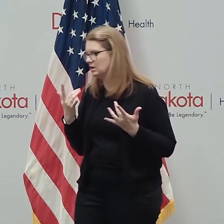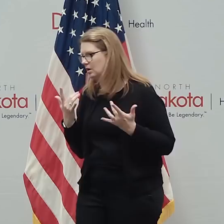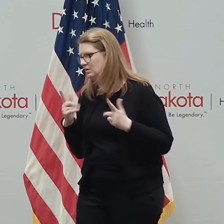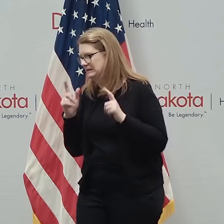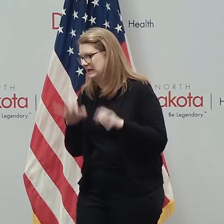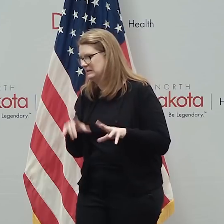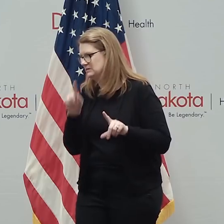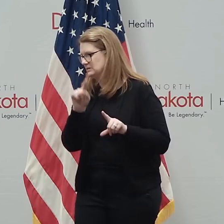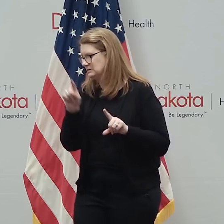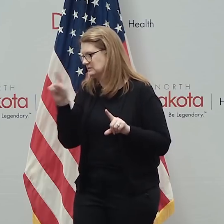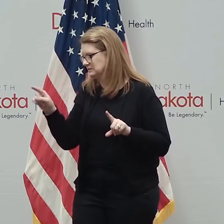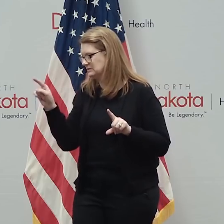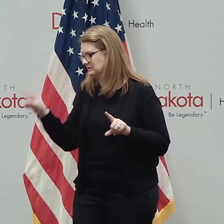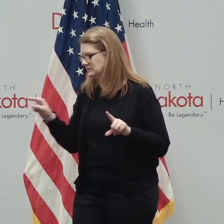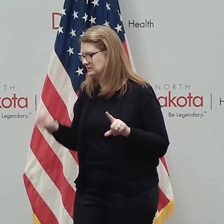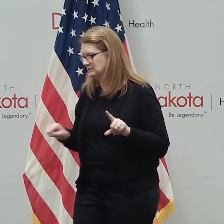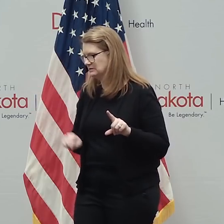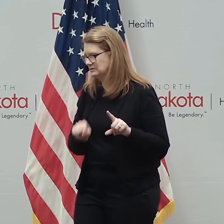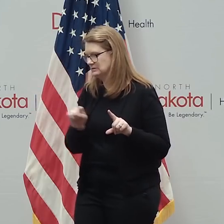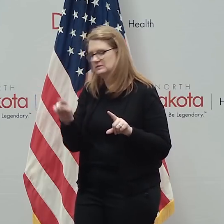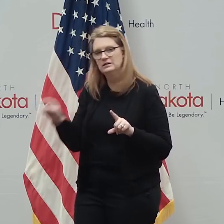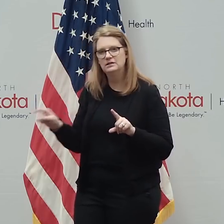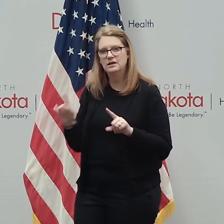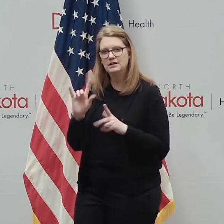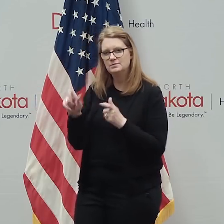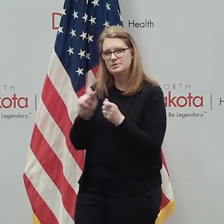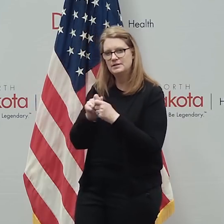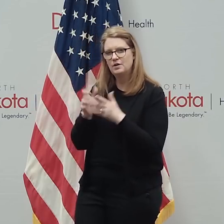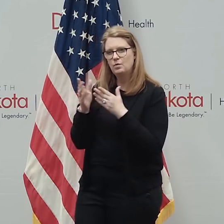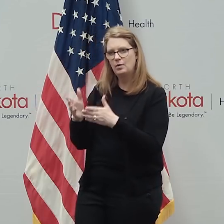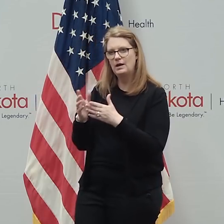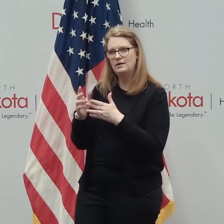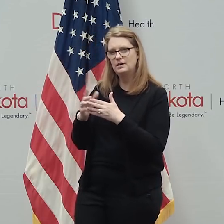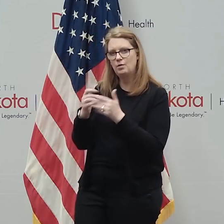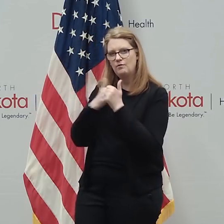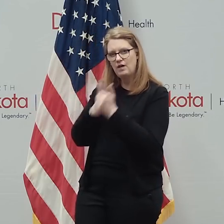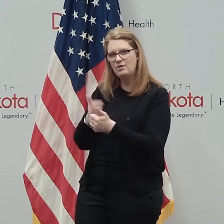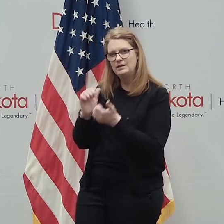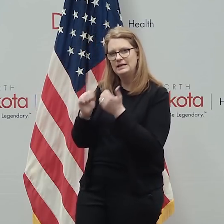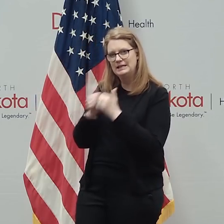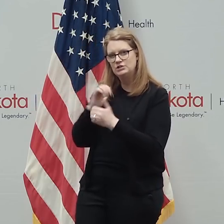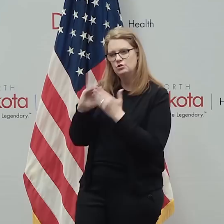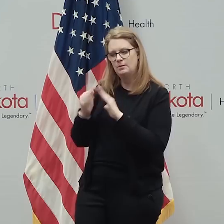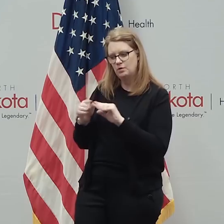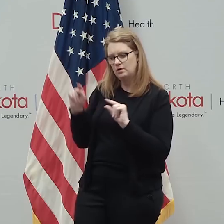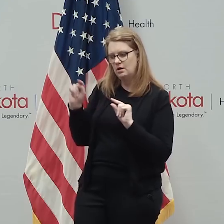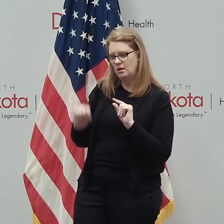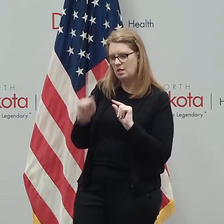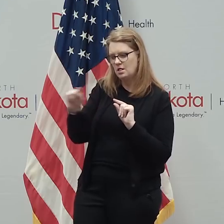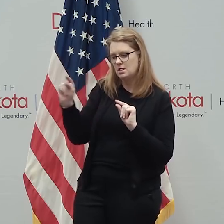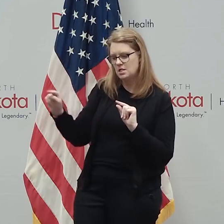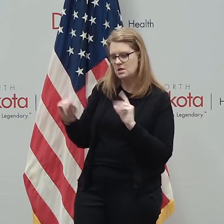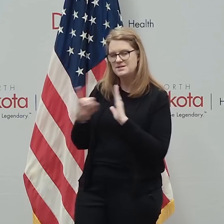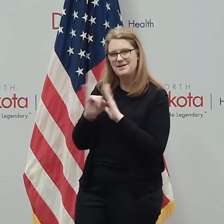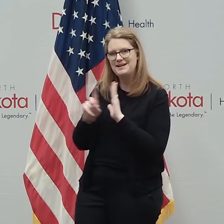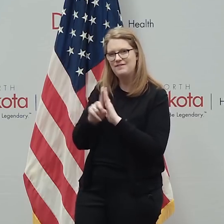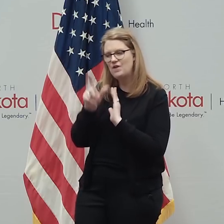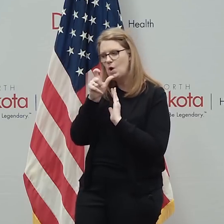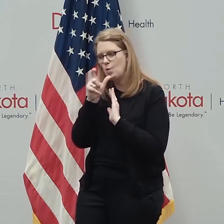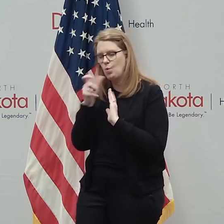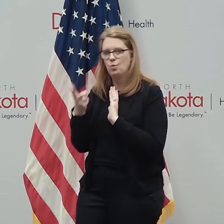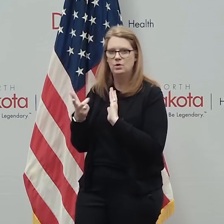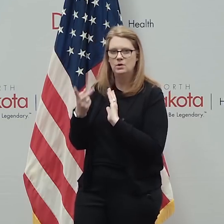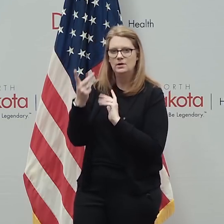asymptomatic people in a patterned, strategic way, community by community, to try to identify and get ahead and see if we can